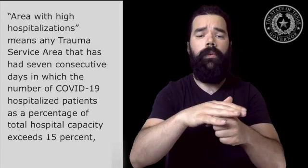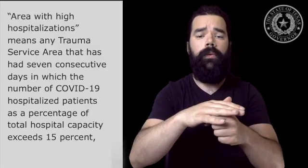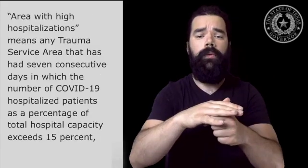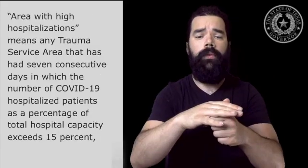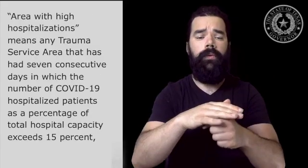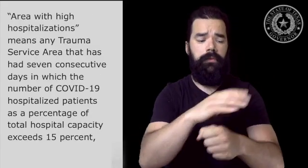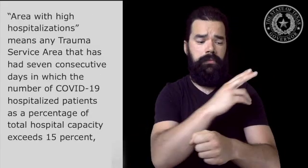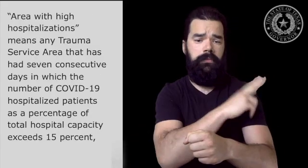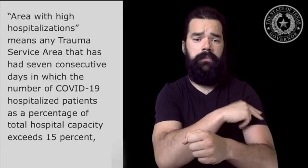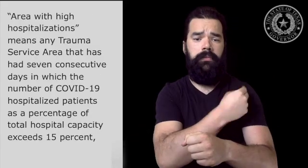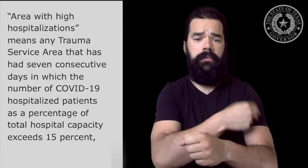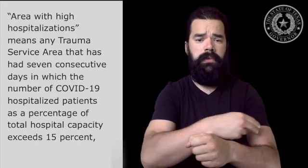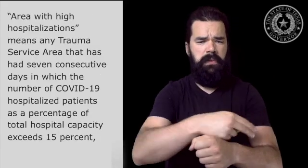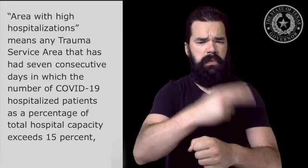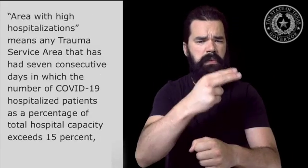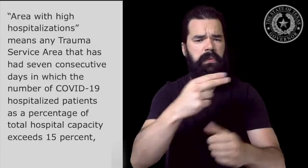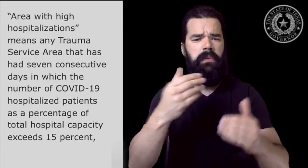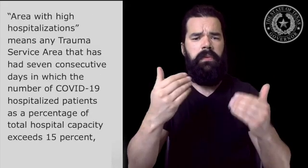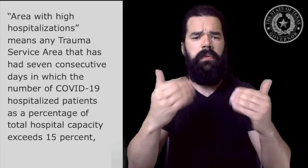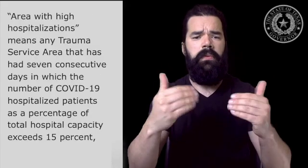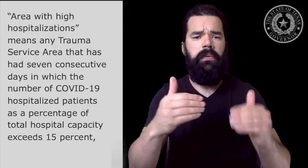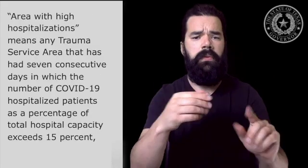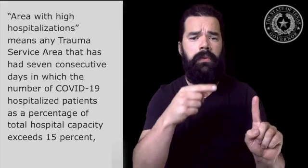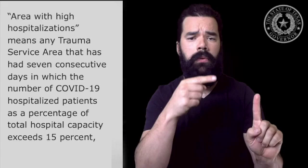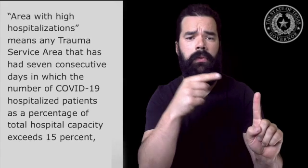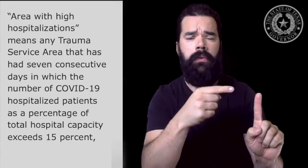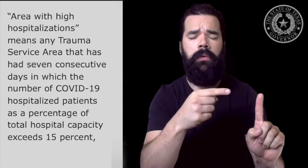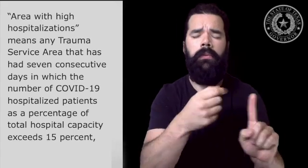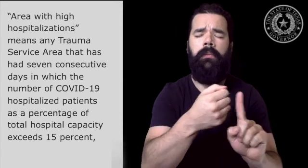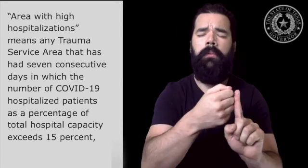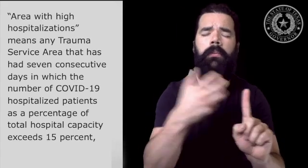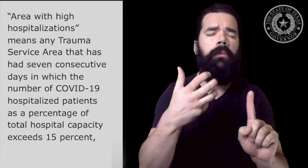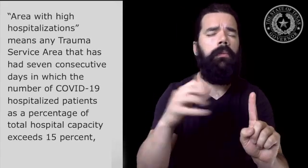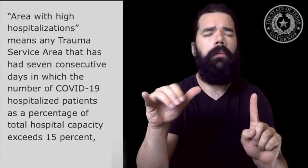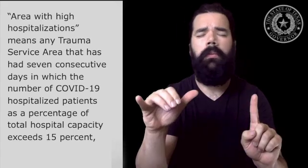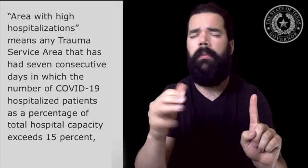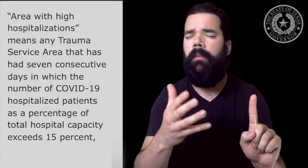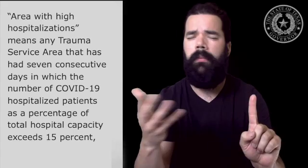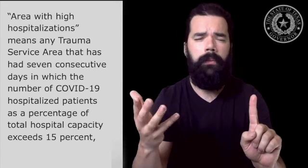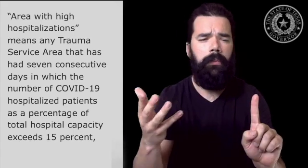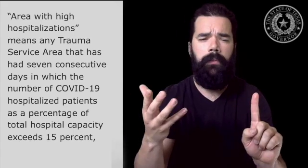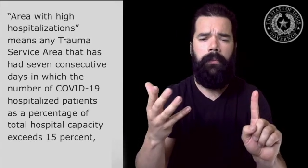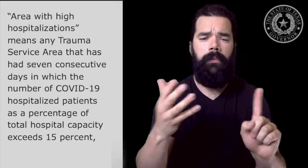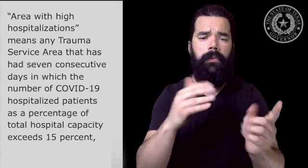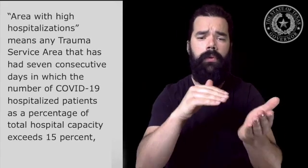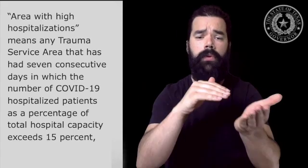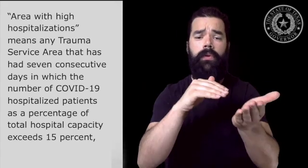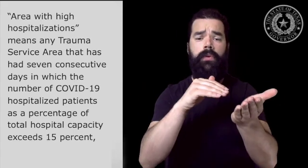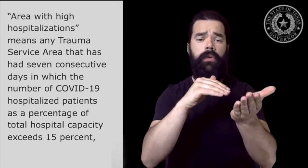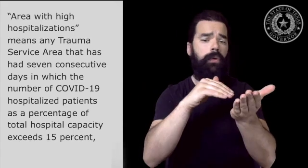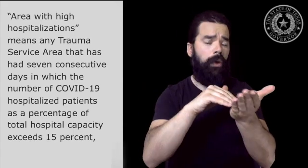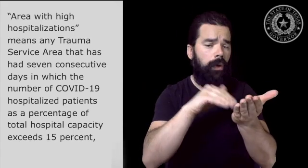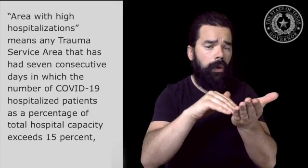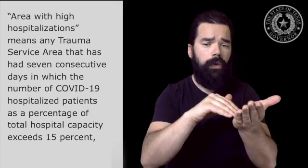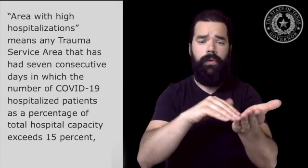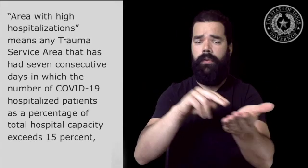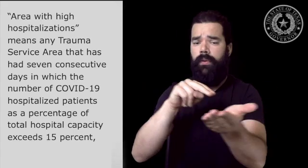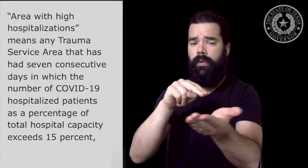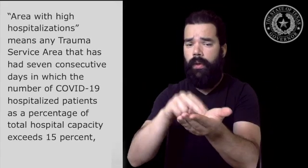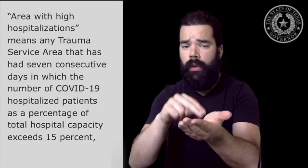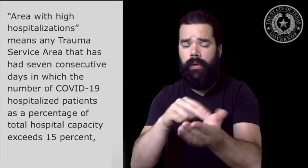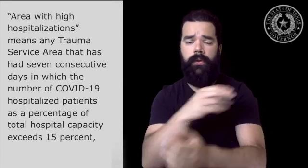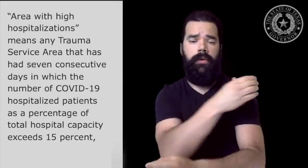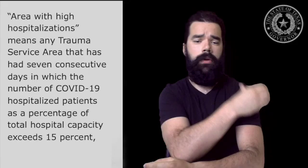Area with high hospitalizations means any trauma service area that has had 7 consecutive days in which the number